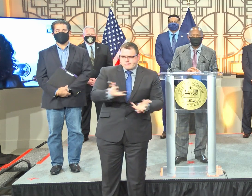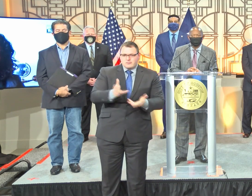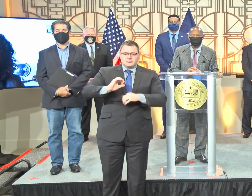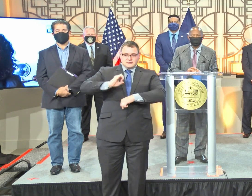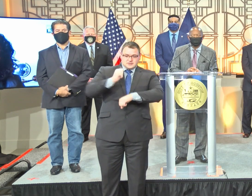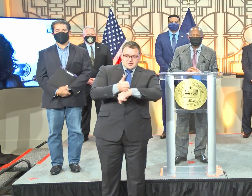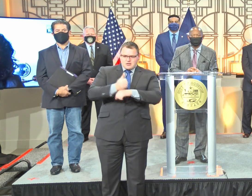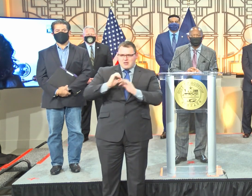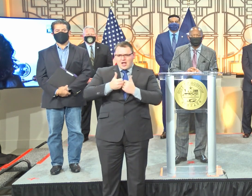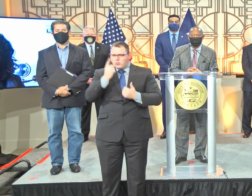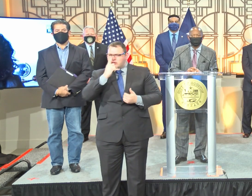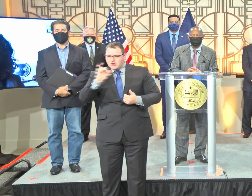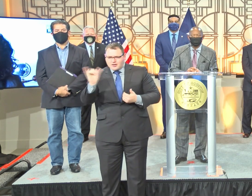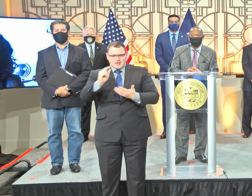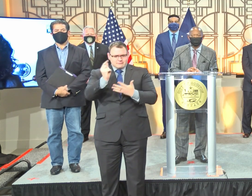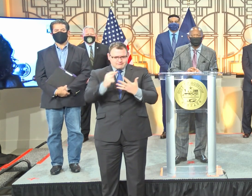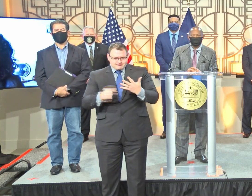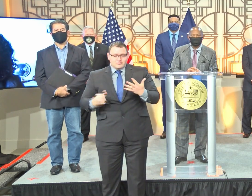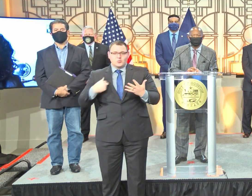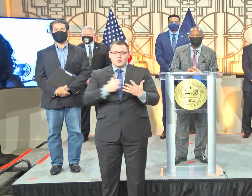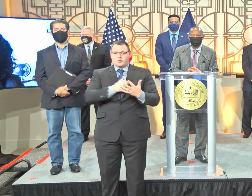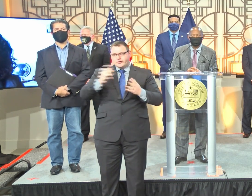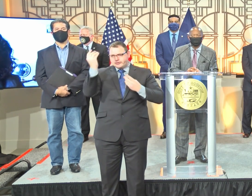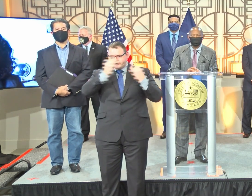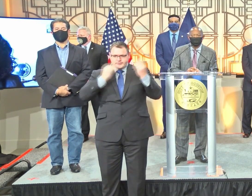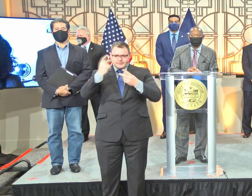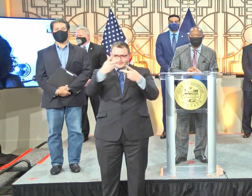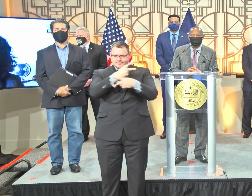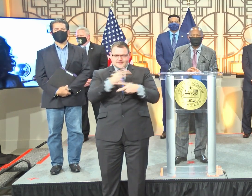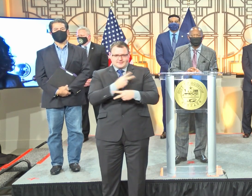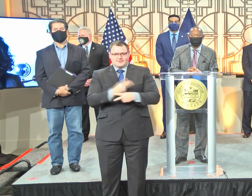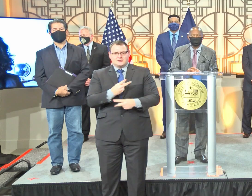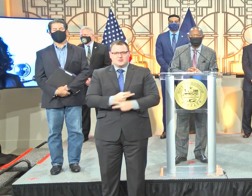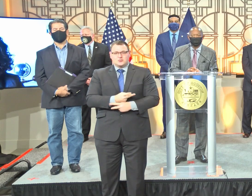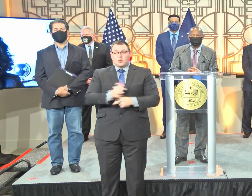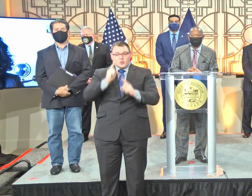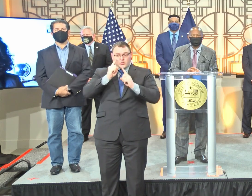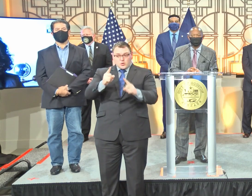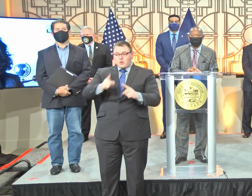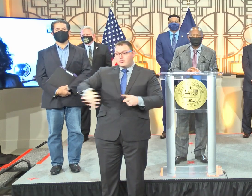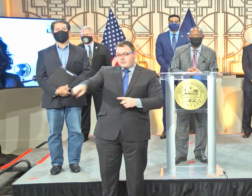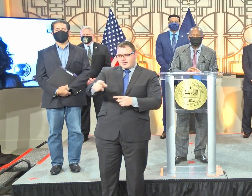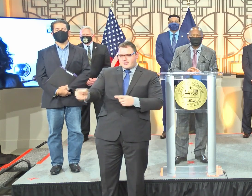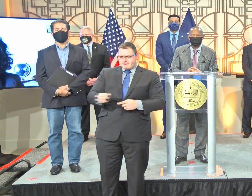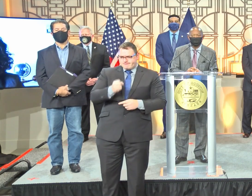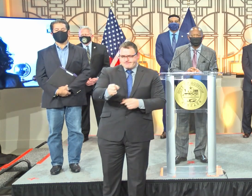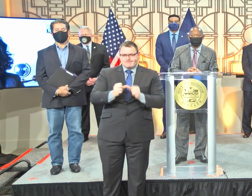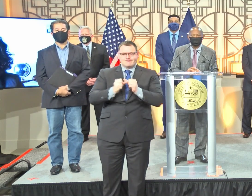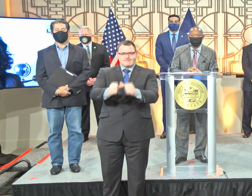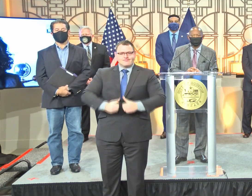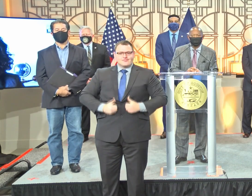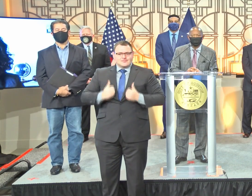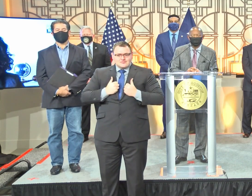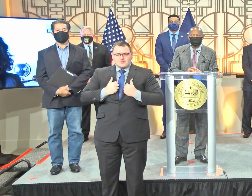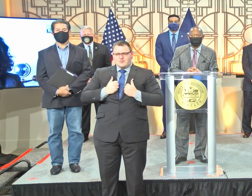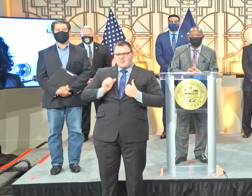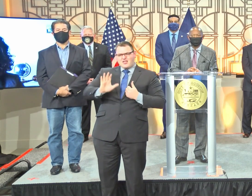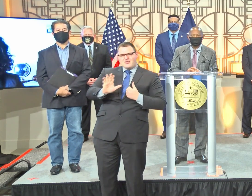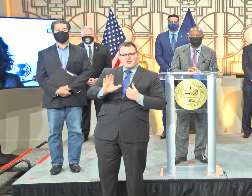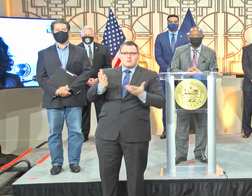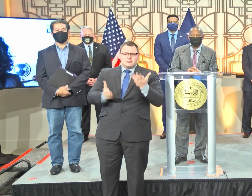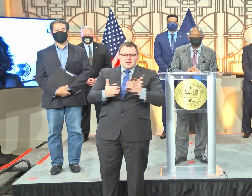ask them to pick up folks experiencing homelessness from the streets, and that's where it ends. You can't house somebody for